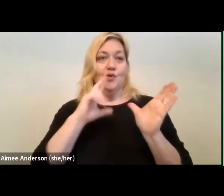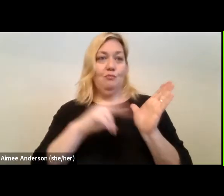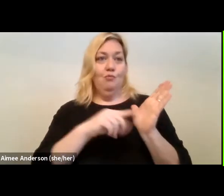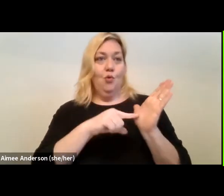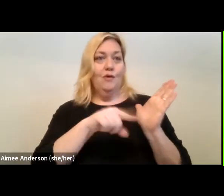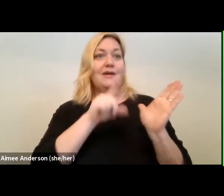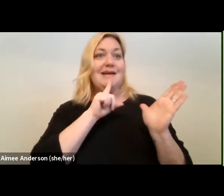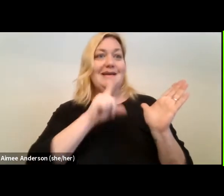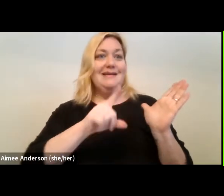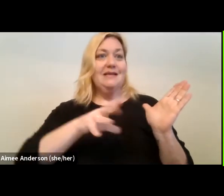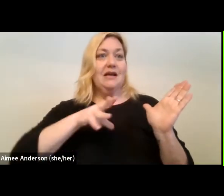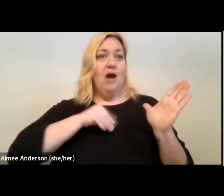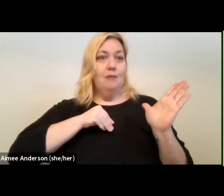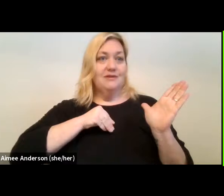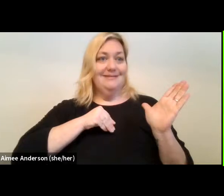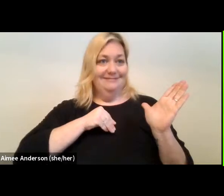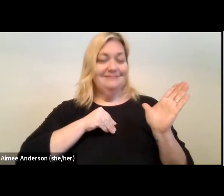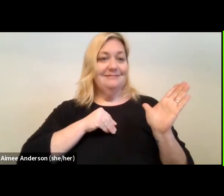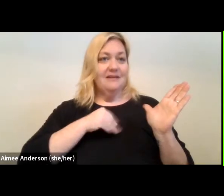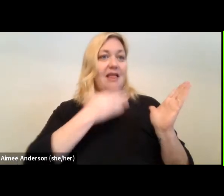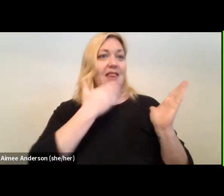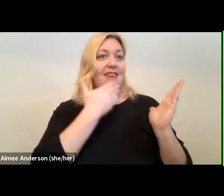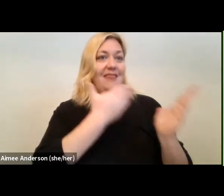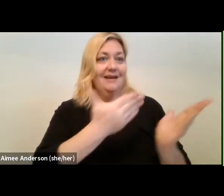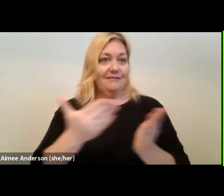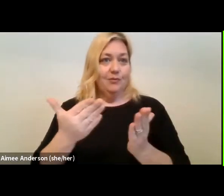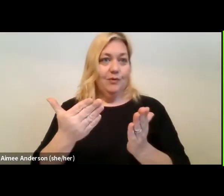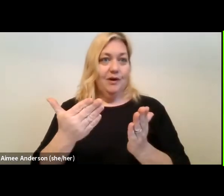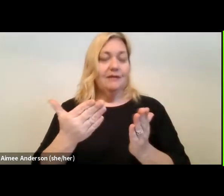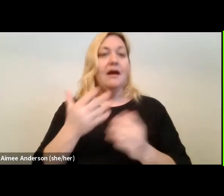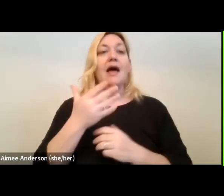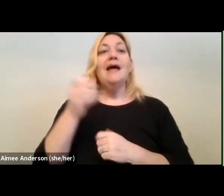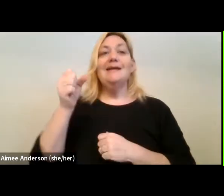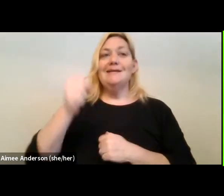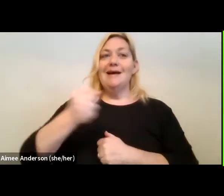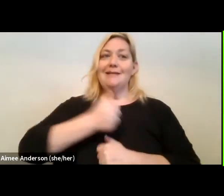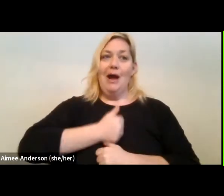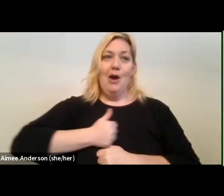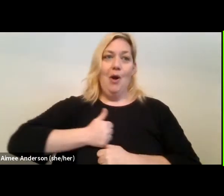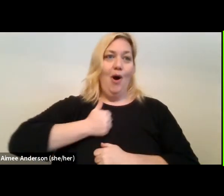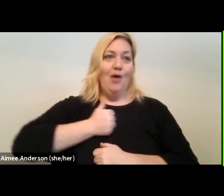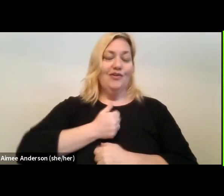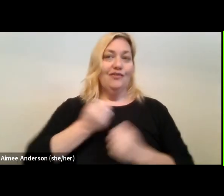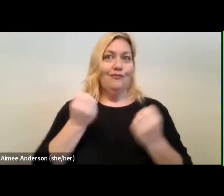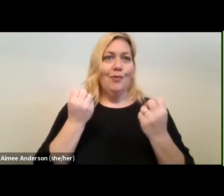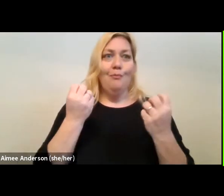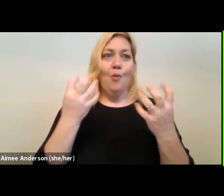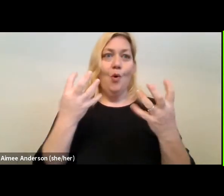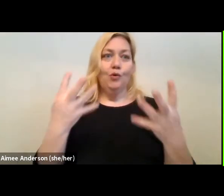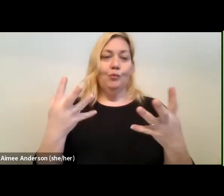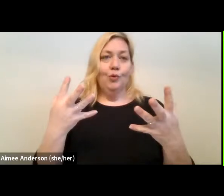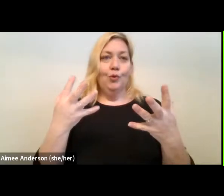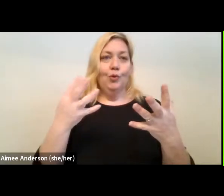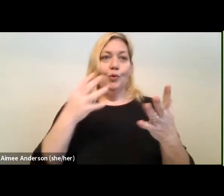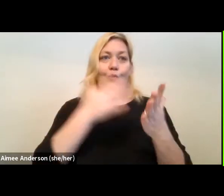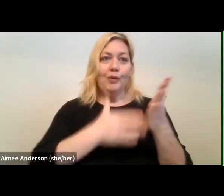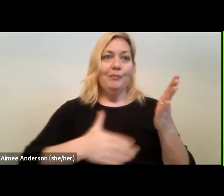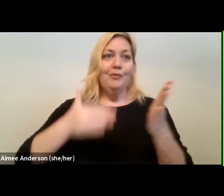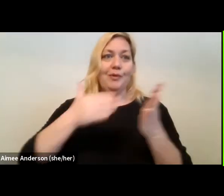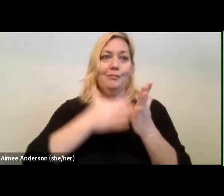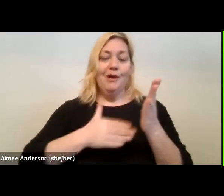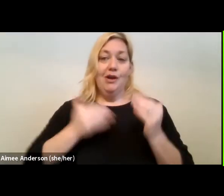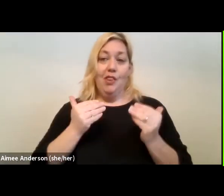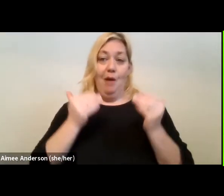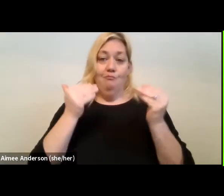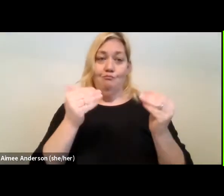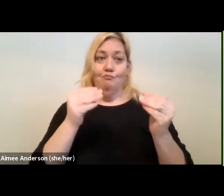is adopted. Thanks, everyone. And yes, I apologize for the multiple repeating of the motion, but I want